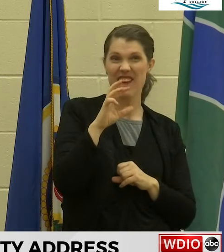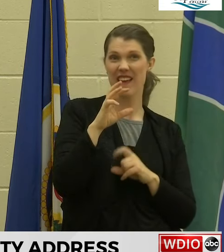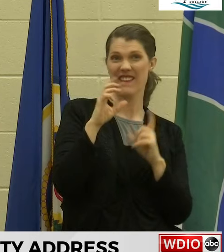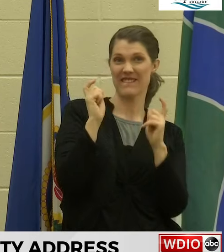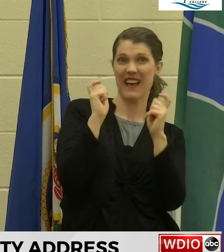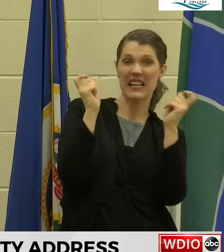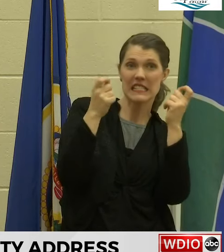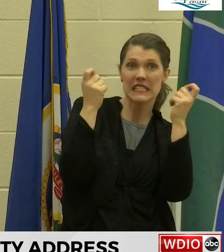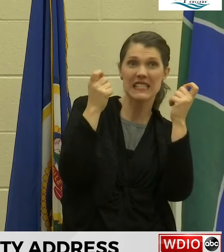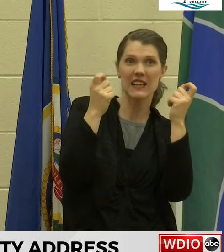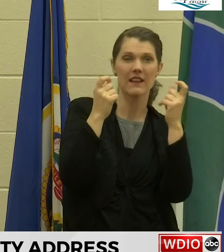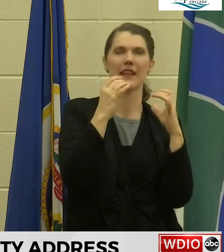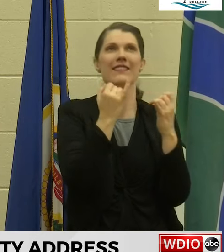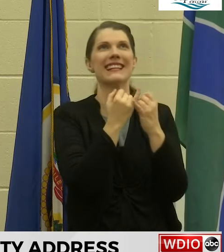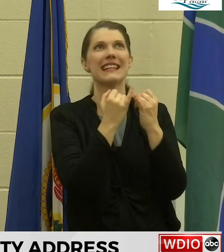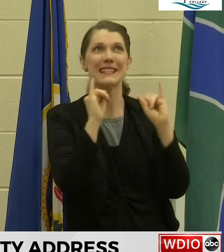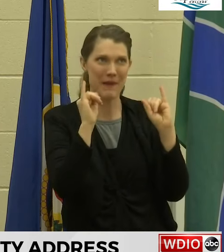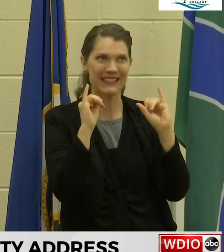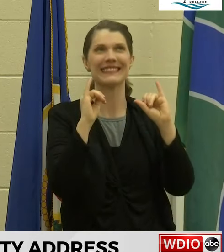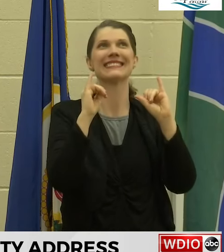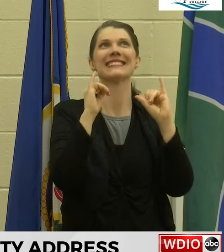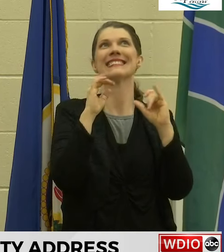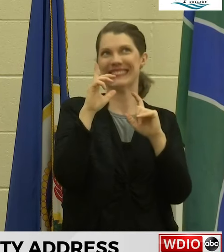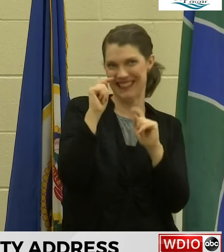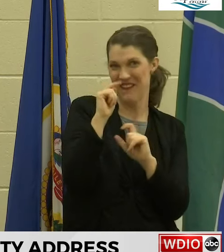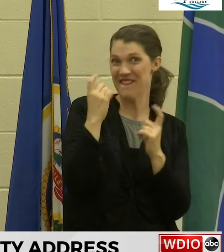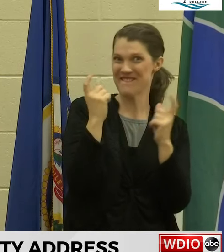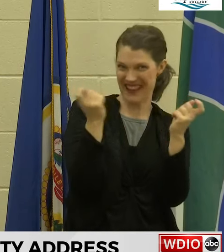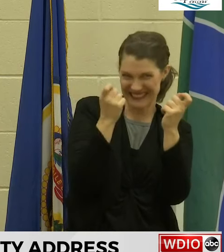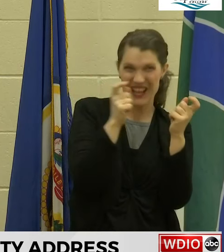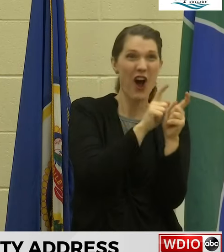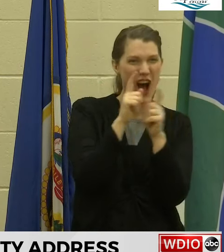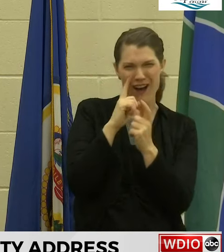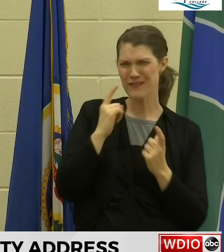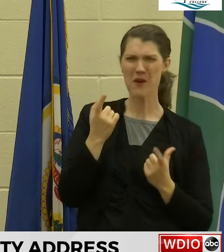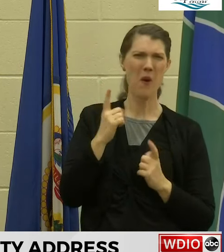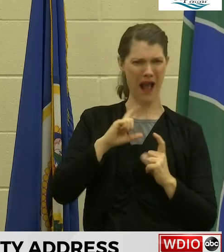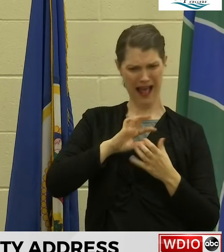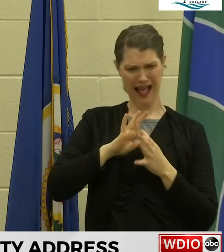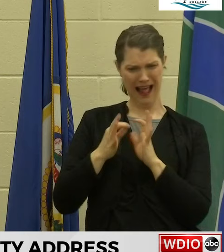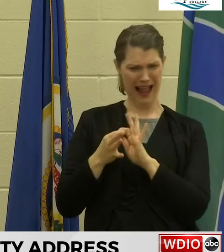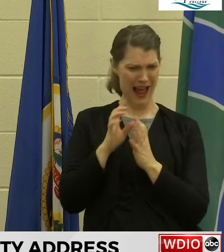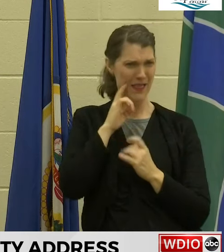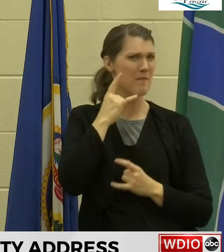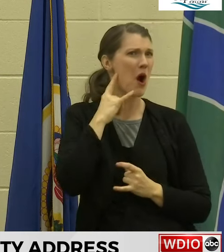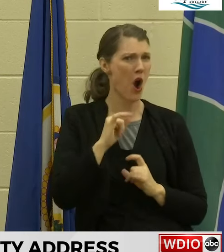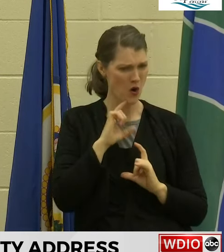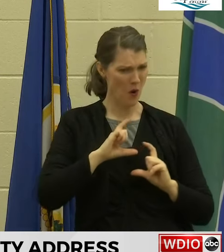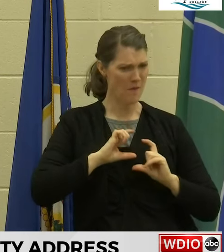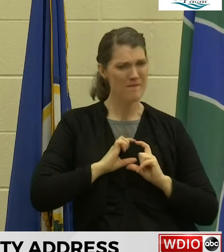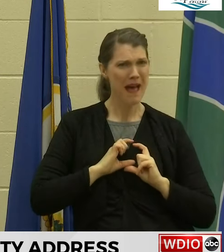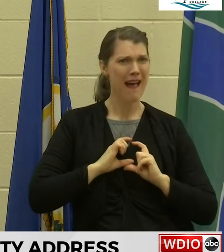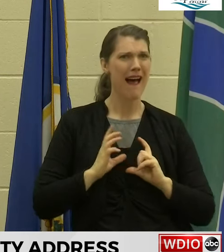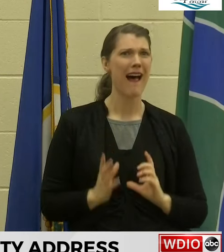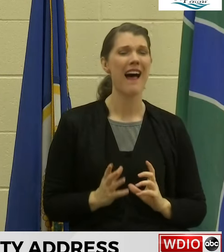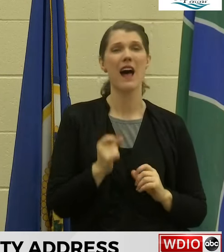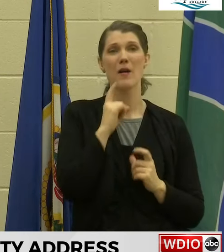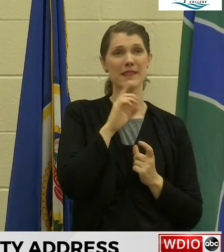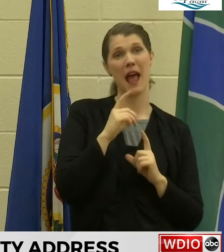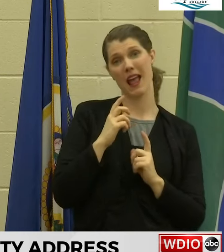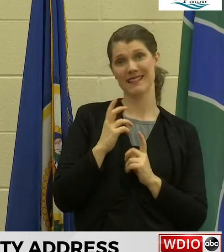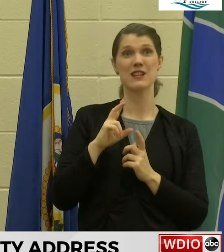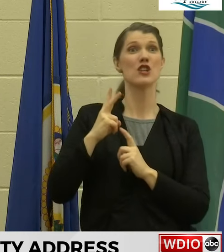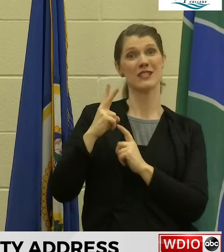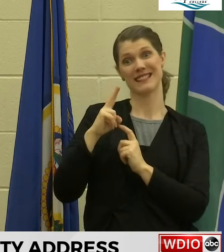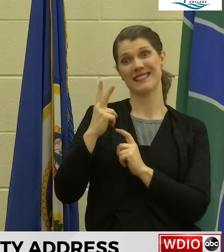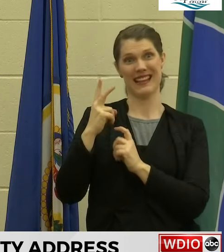the Independent TV Fest. We're also home to Olympic gold medalists, back-to-back national hockey